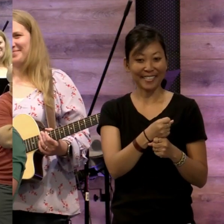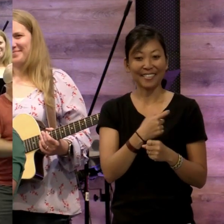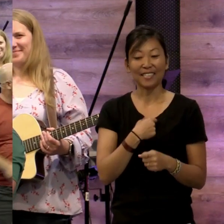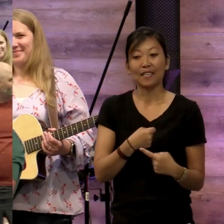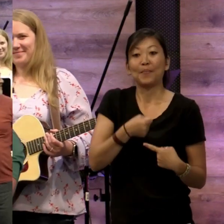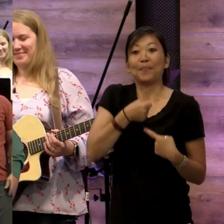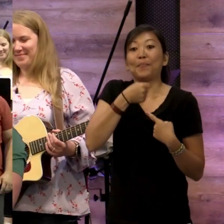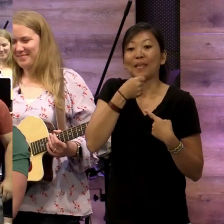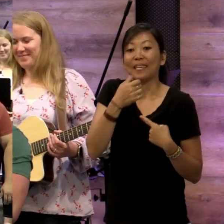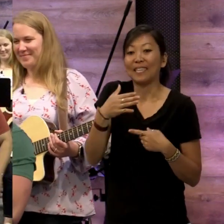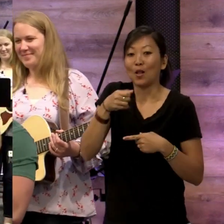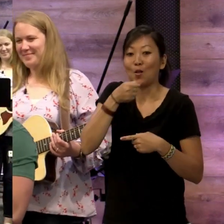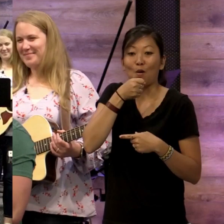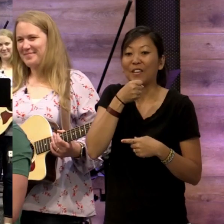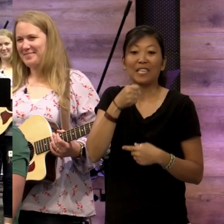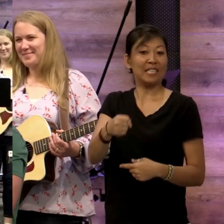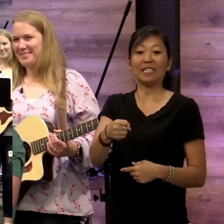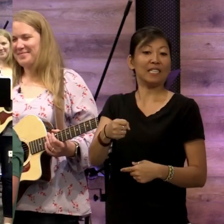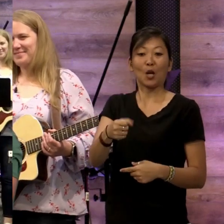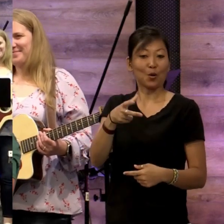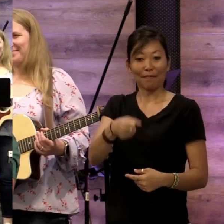Okay. Touch the chin. Sounds good.